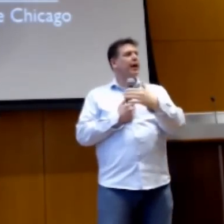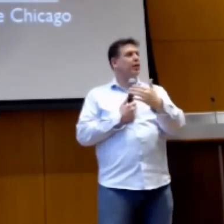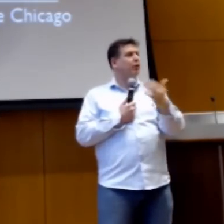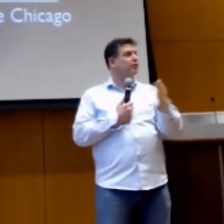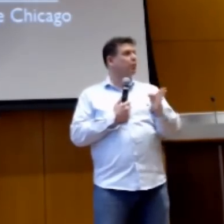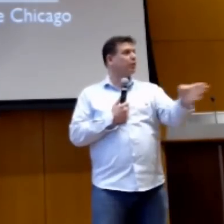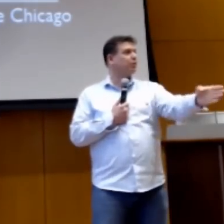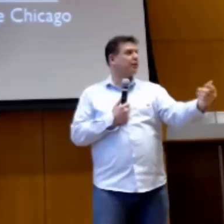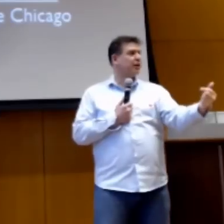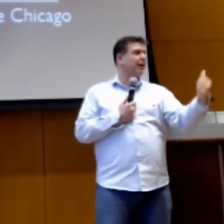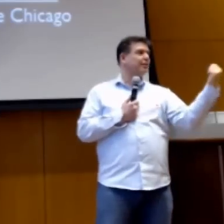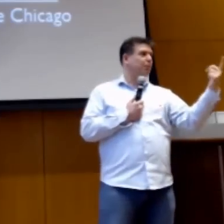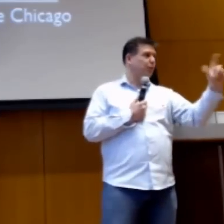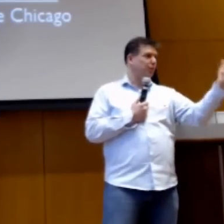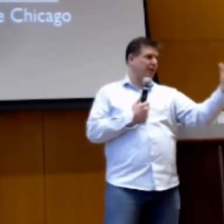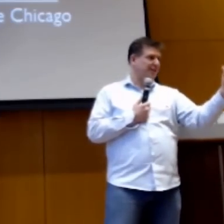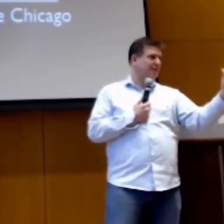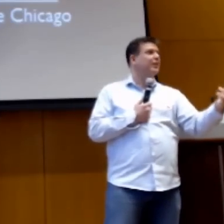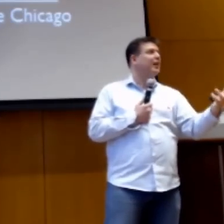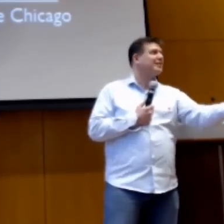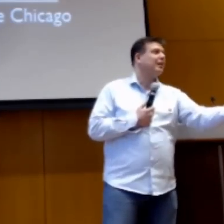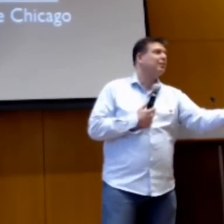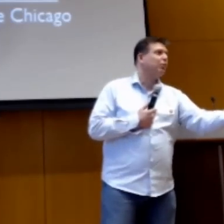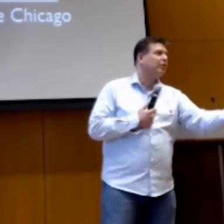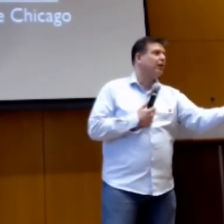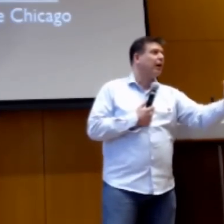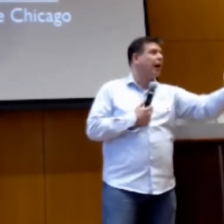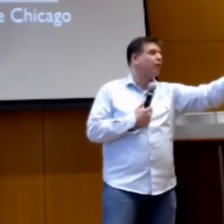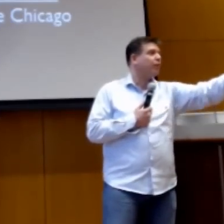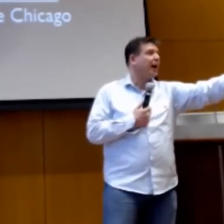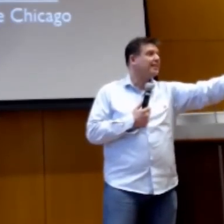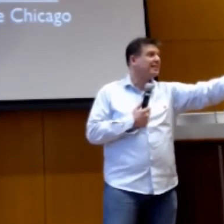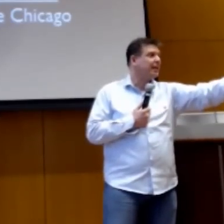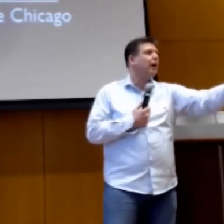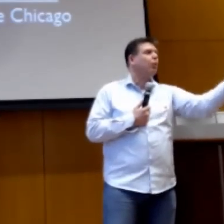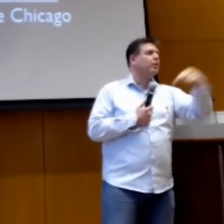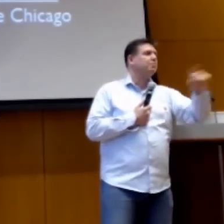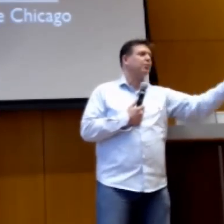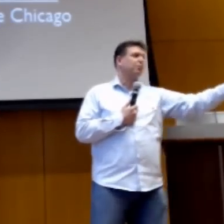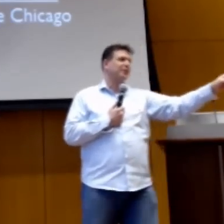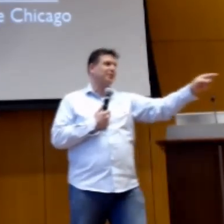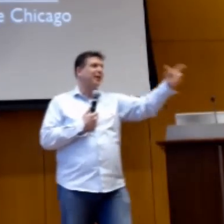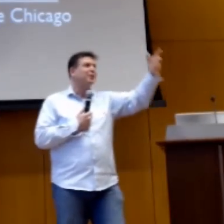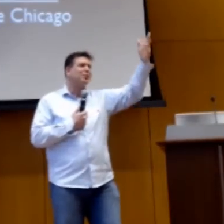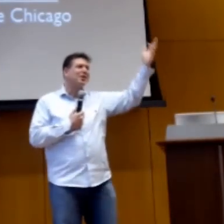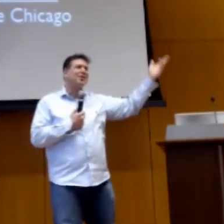it only goes in one direction and not both ways, then it's a little more clear. However, IC works in both directions. So it's a little